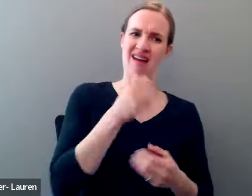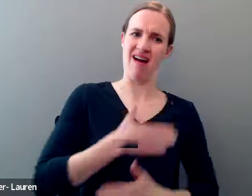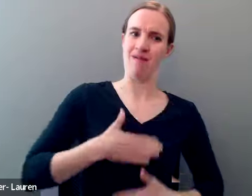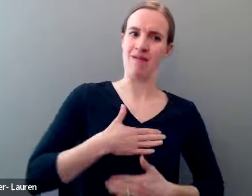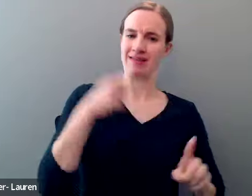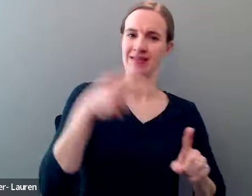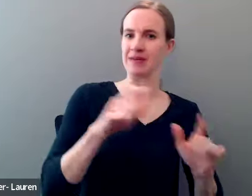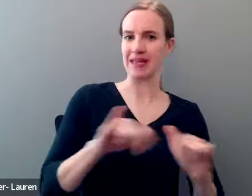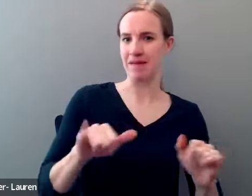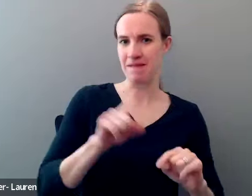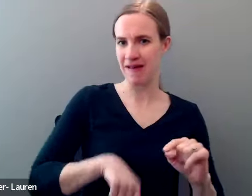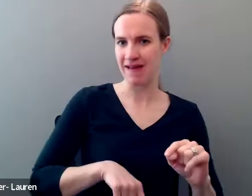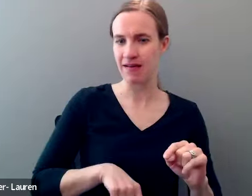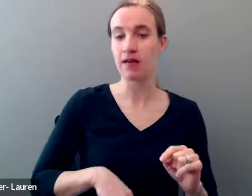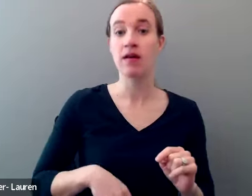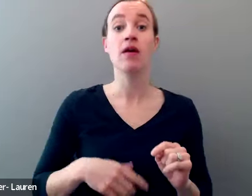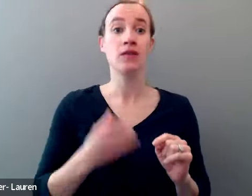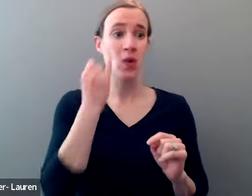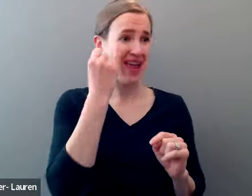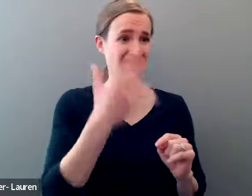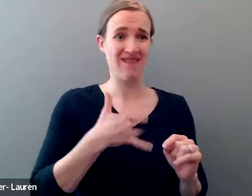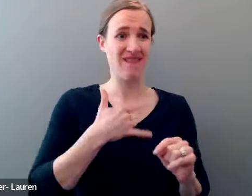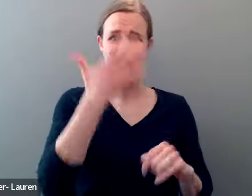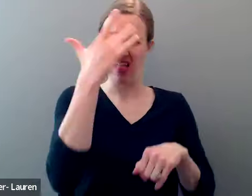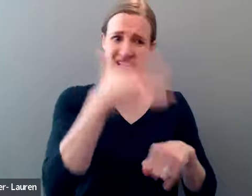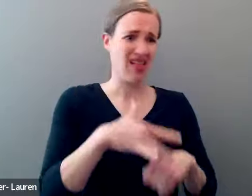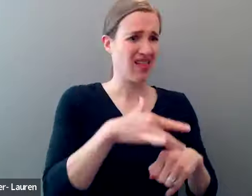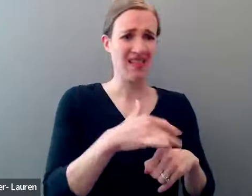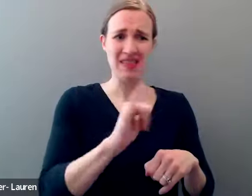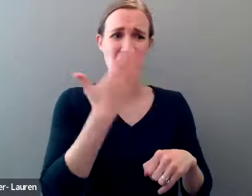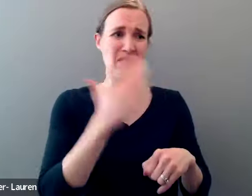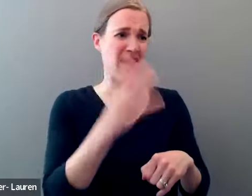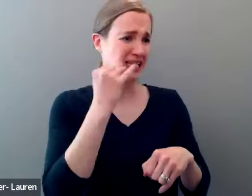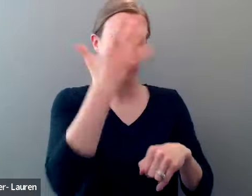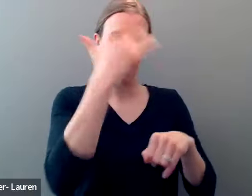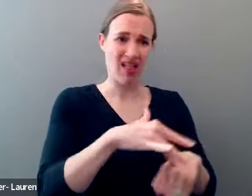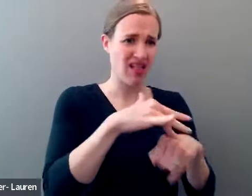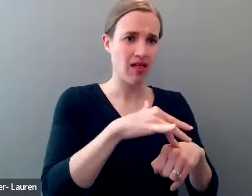counting can be so helpful just to kind of derail an unpleasant experience.